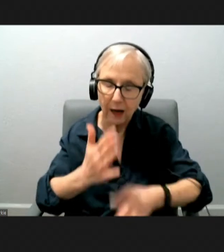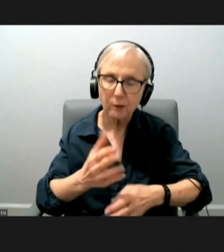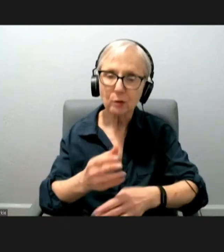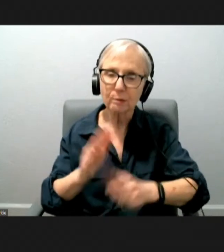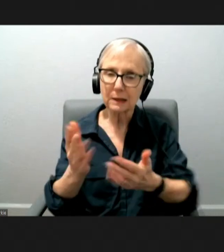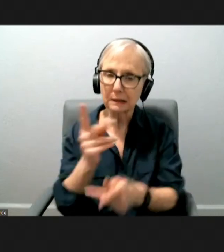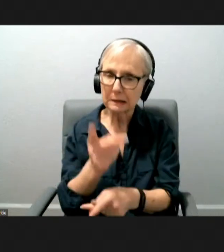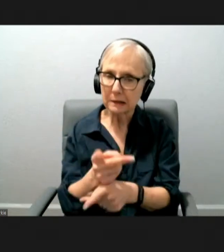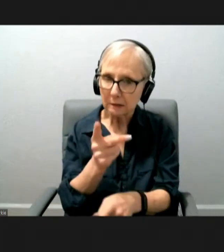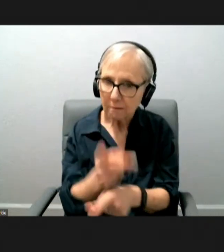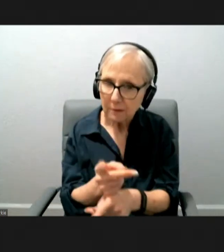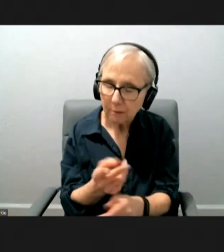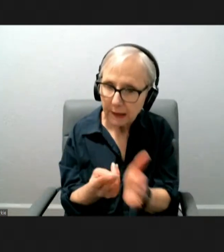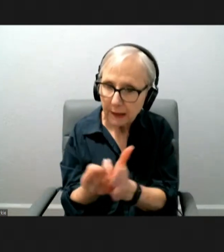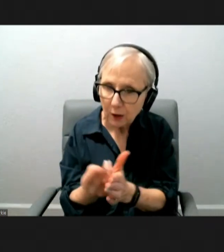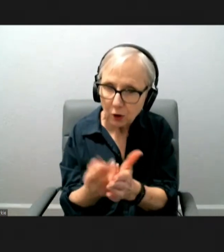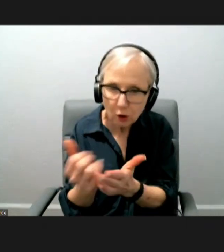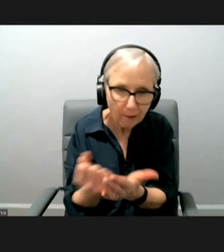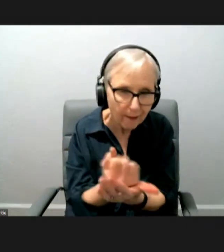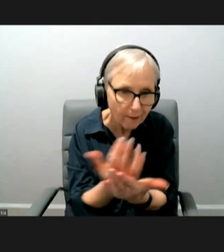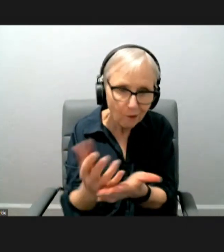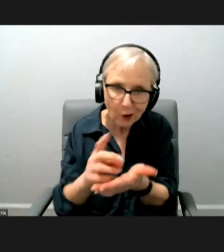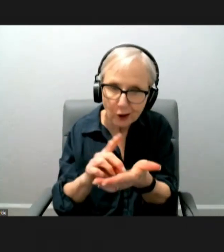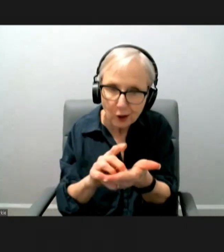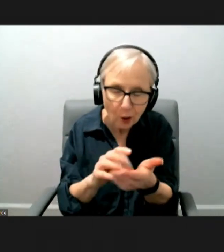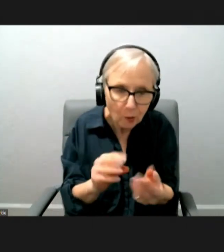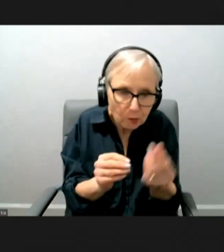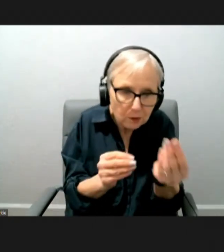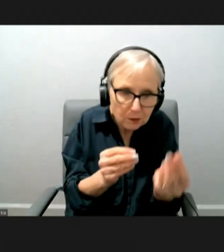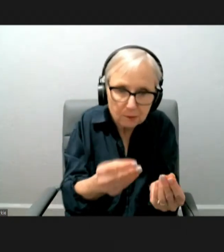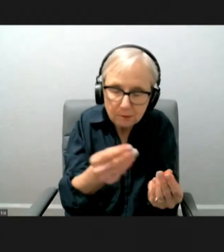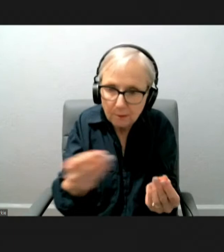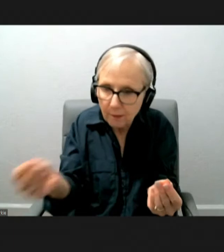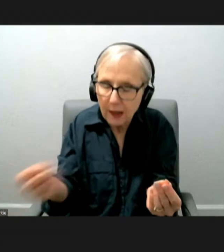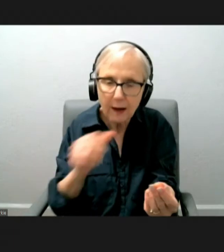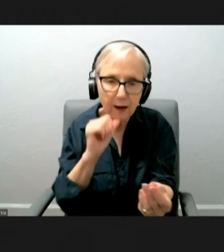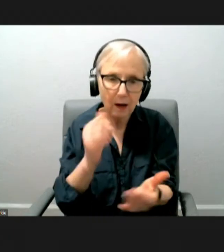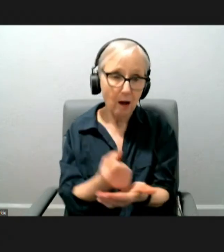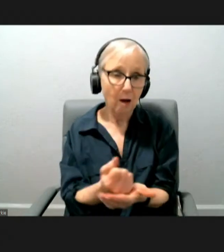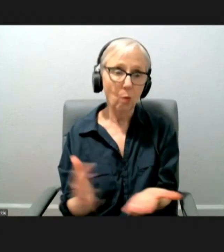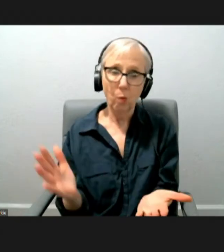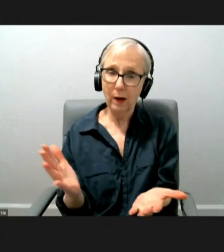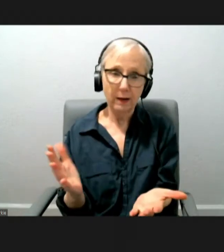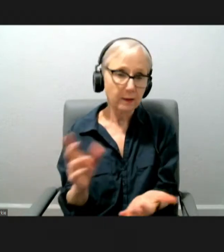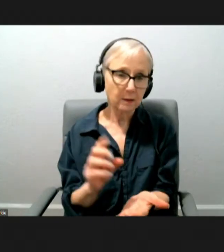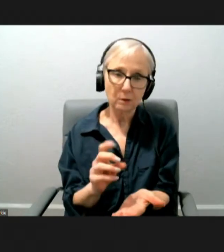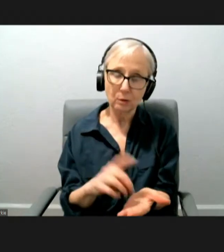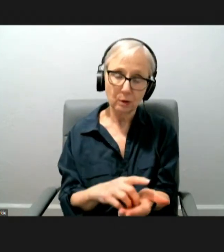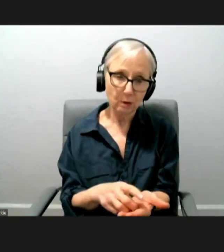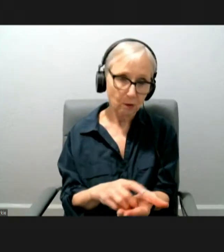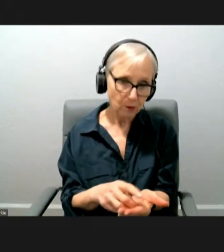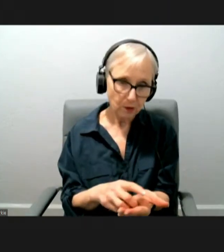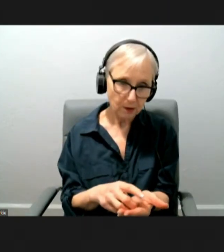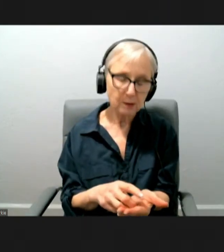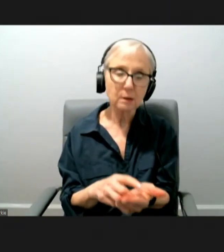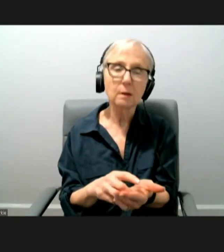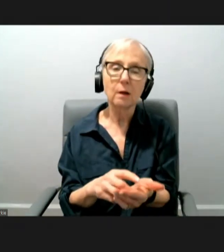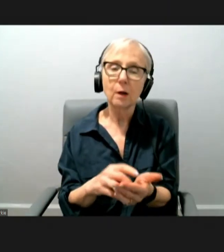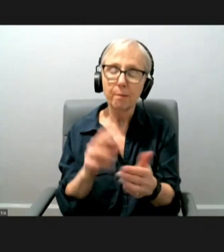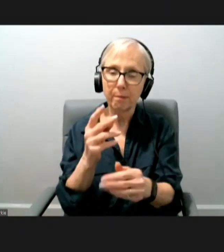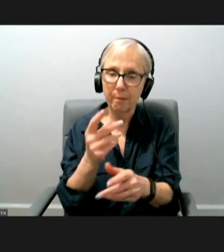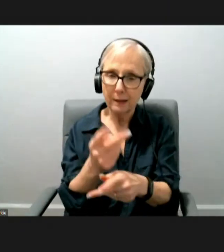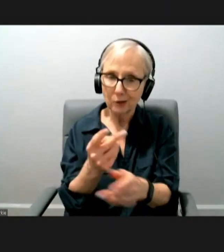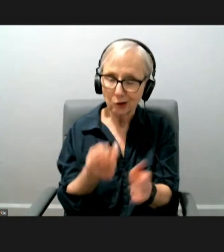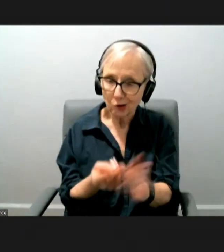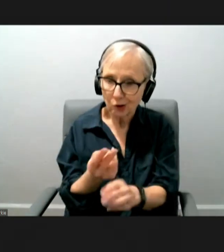to make sure every dose counts and not waste doses. We've been very careful about making sure that we ship out